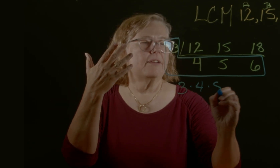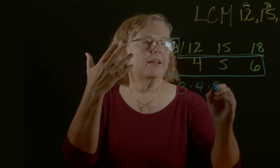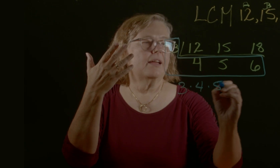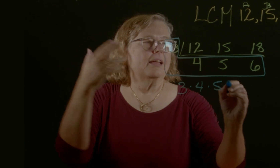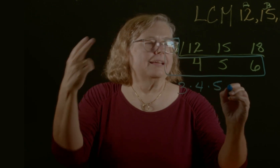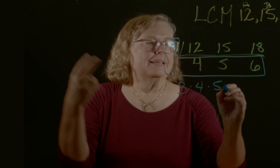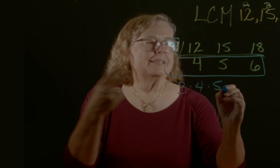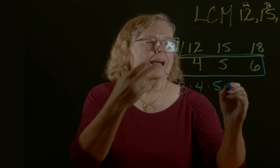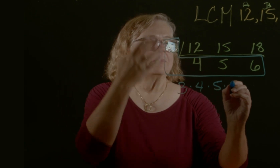times 6.